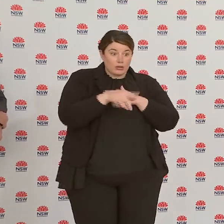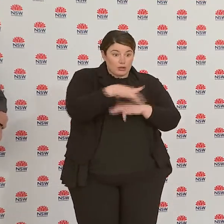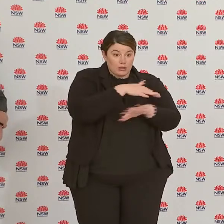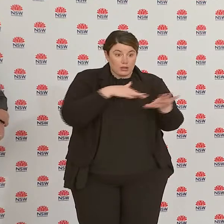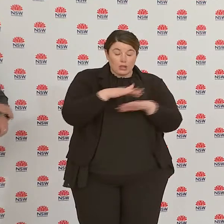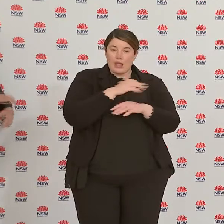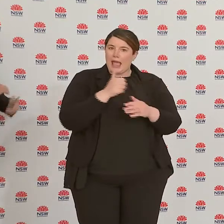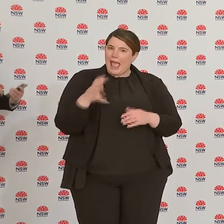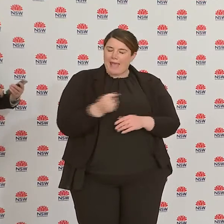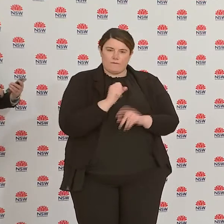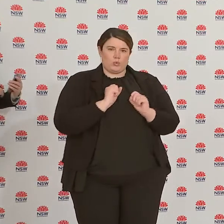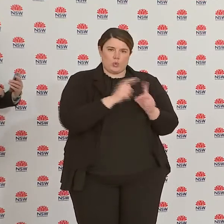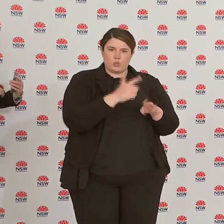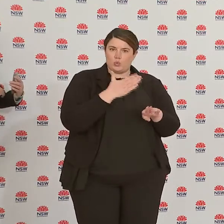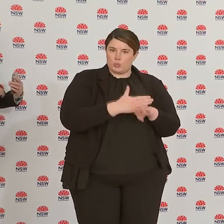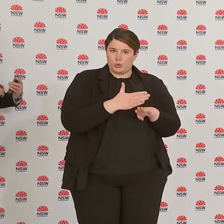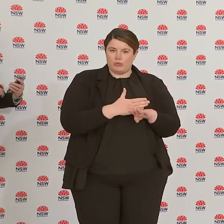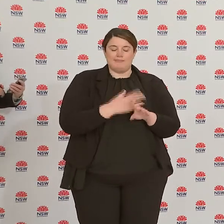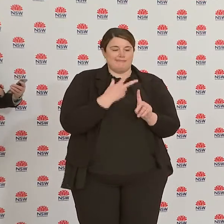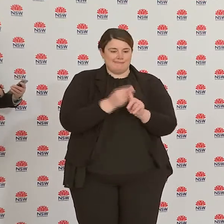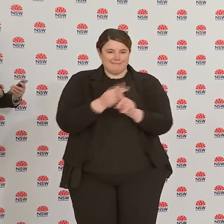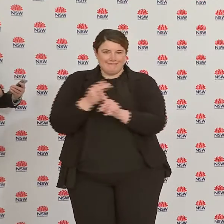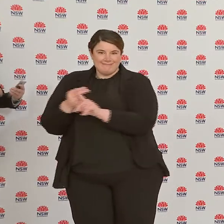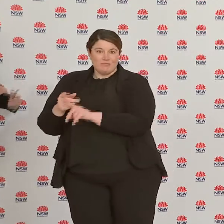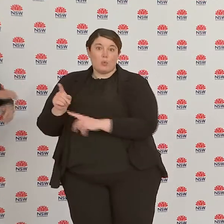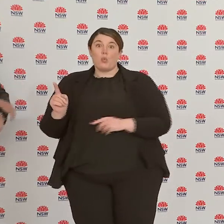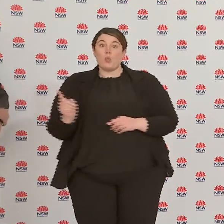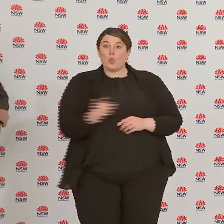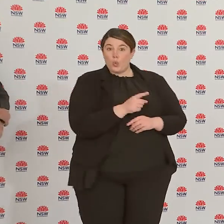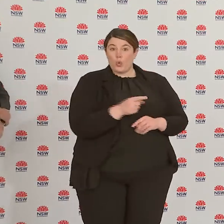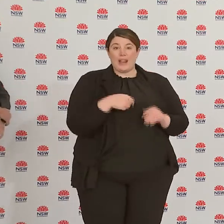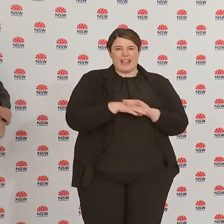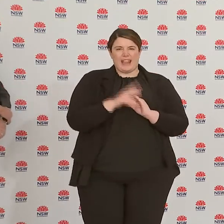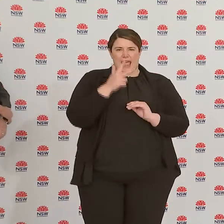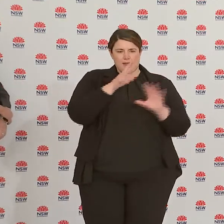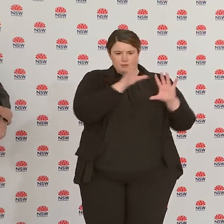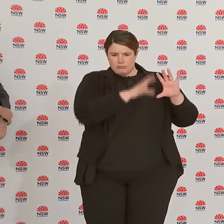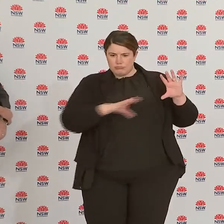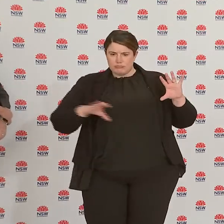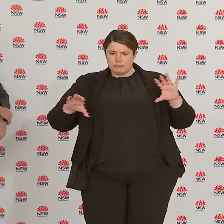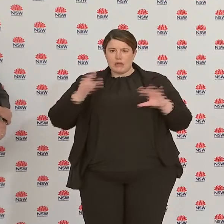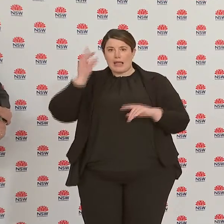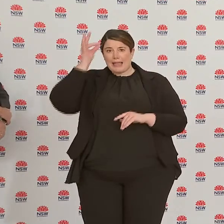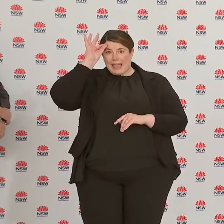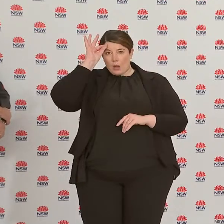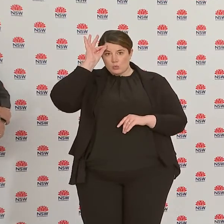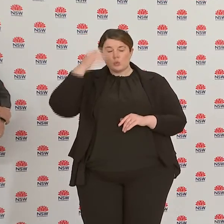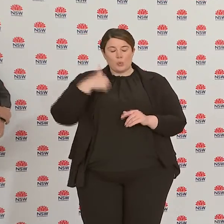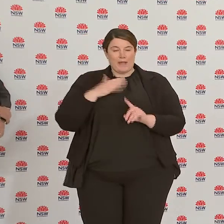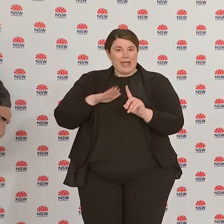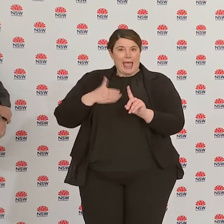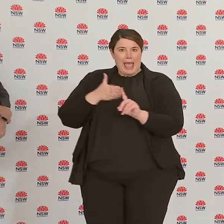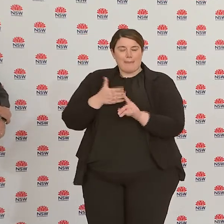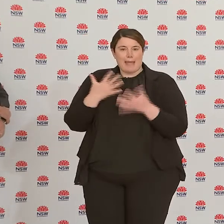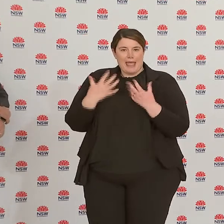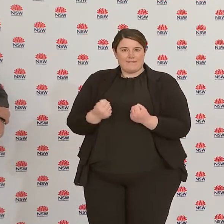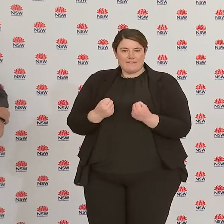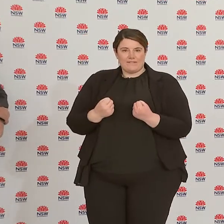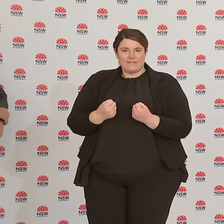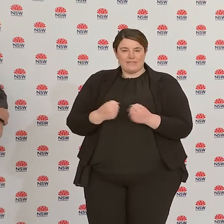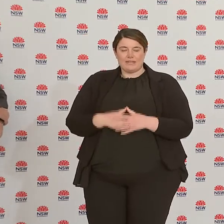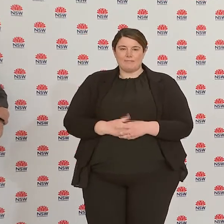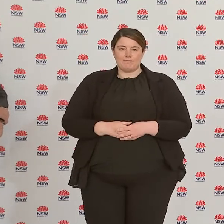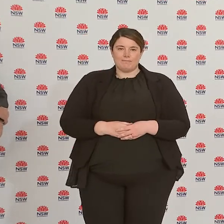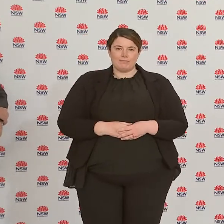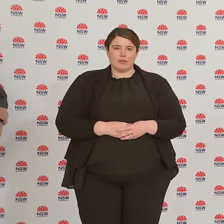high-risk premises in the affected areas. So there is a global target, but also we are redirecting